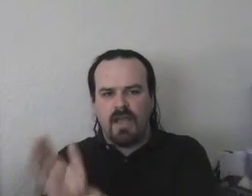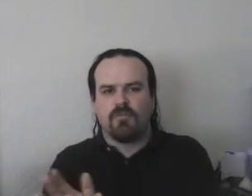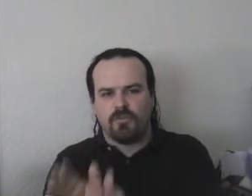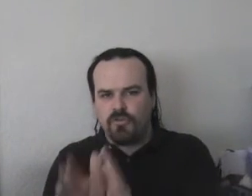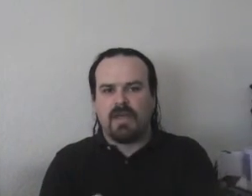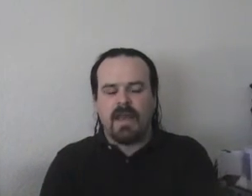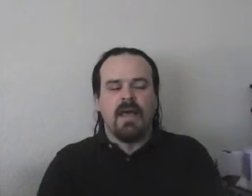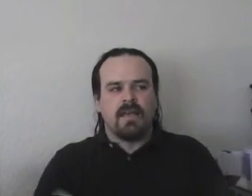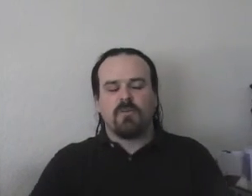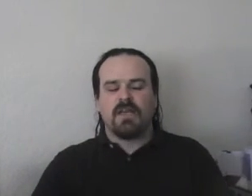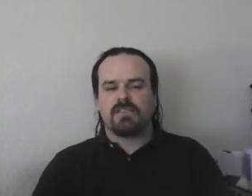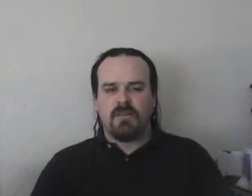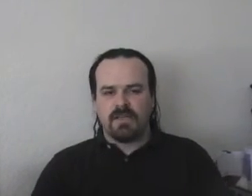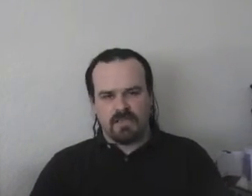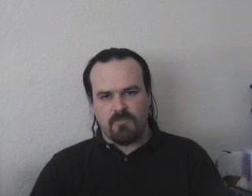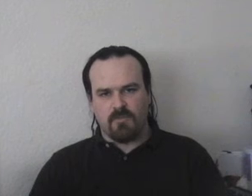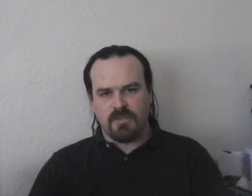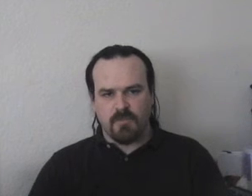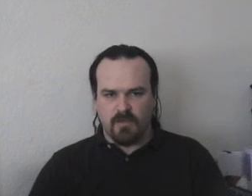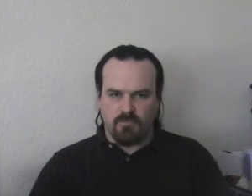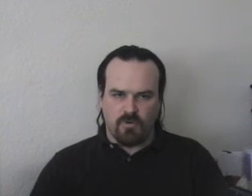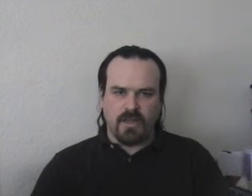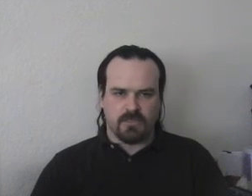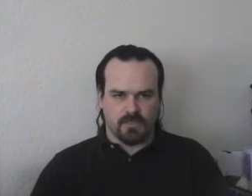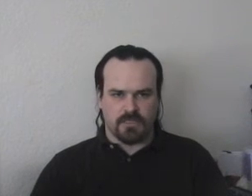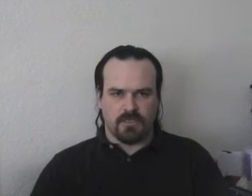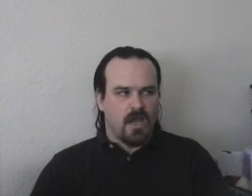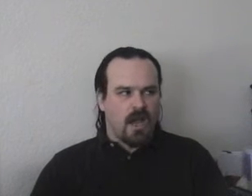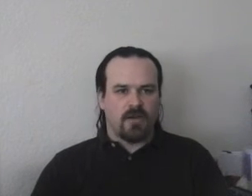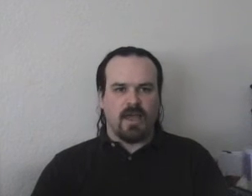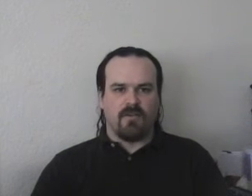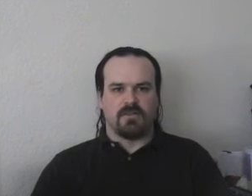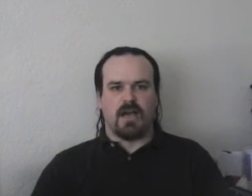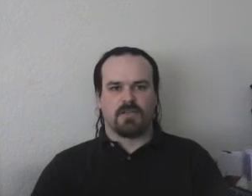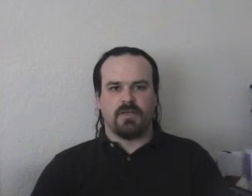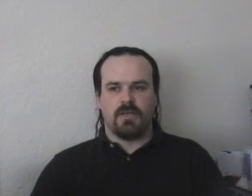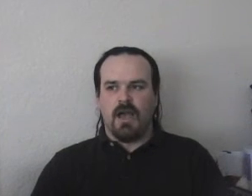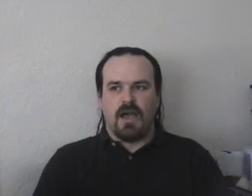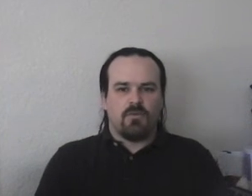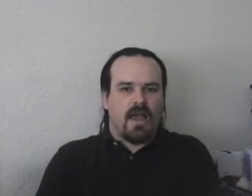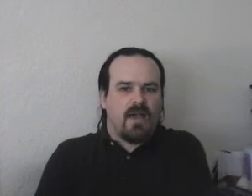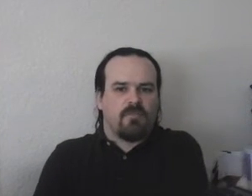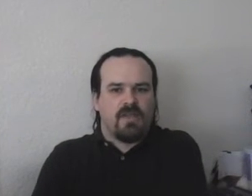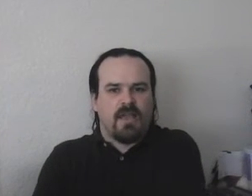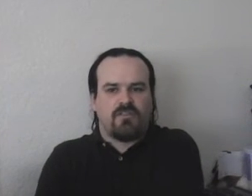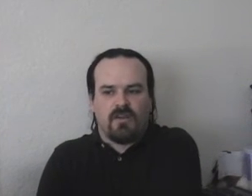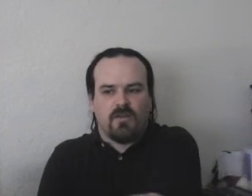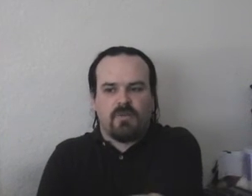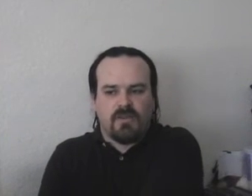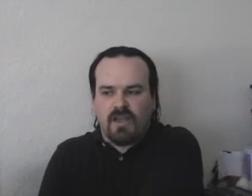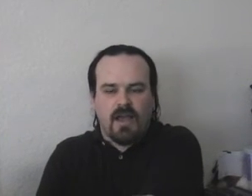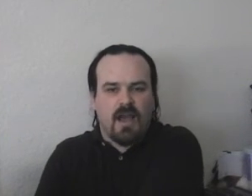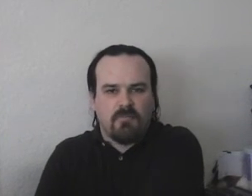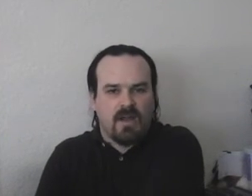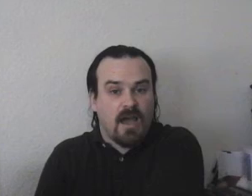able to do that. That would be like somebody sending me a resume to be a brain surgeon. I don't have a doctorate. I don't have a PhD, you know, a PhD. I'm not a